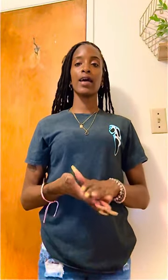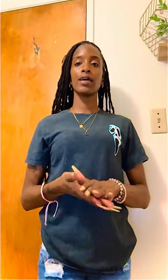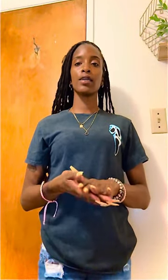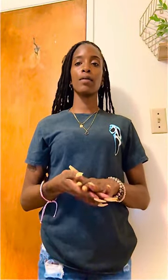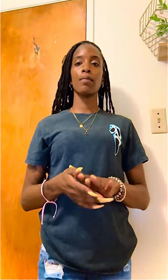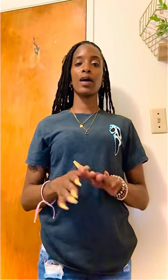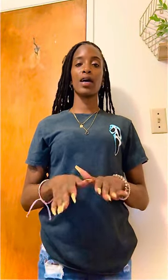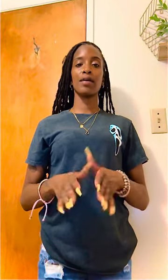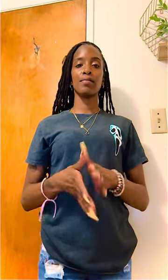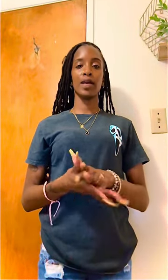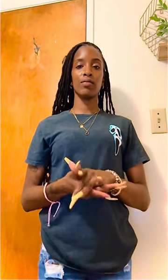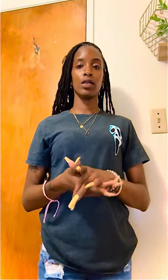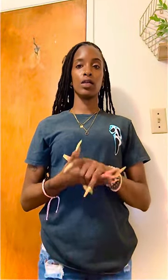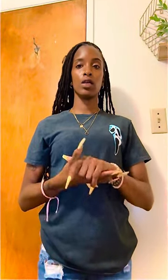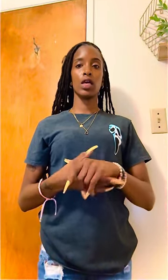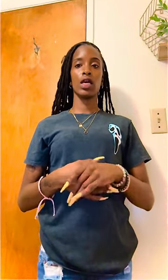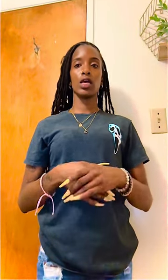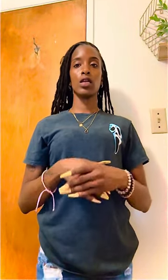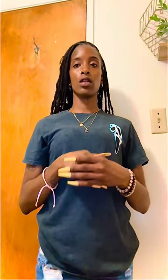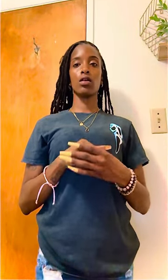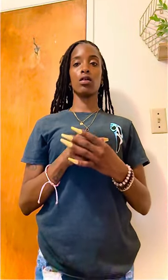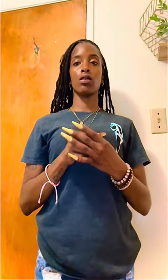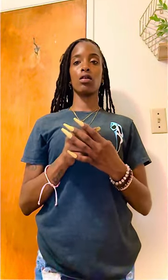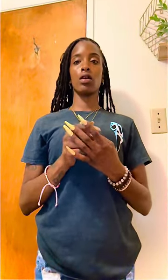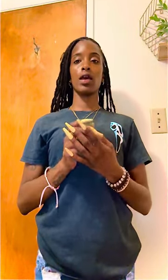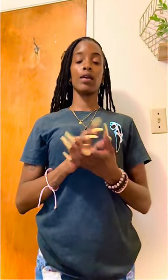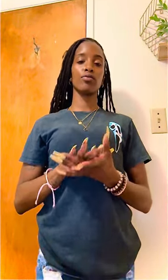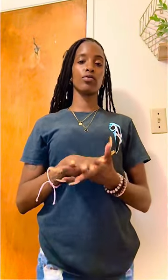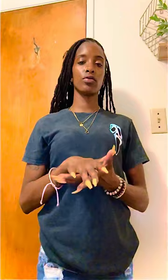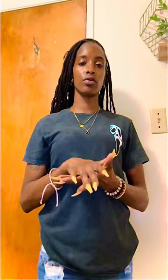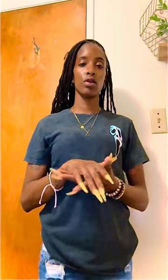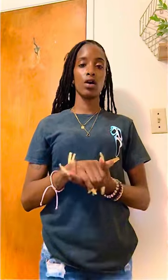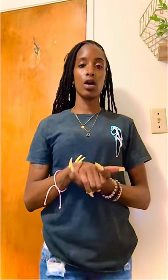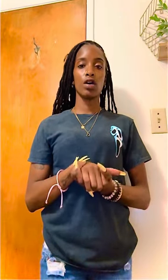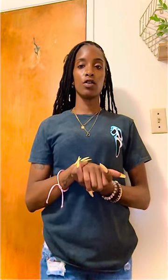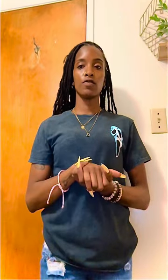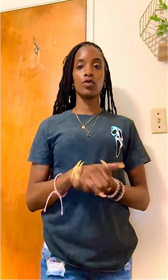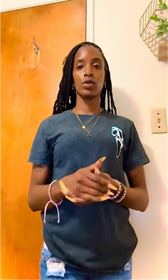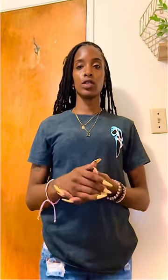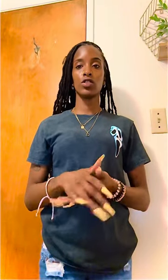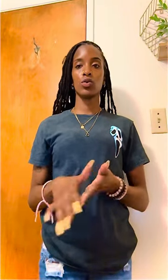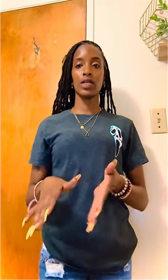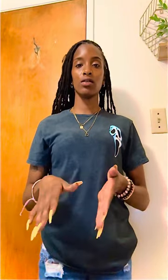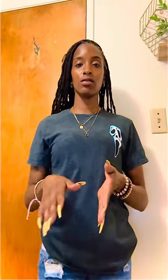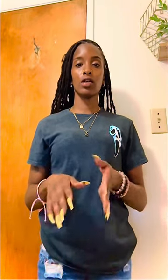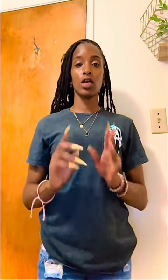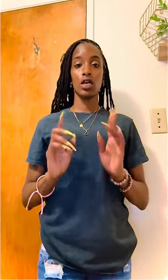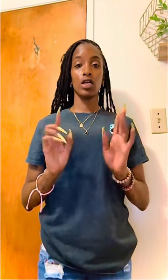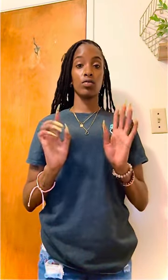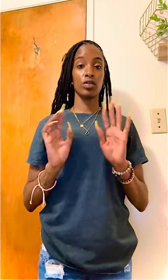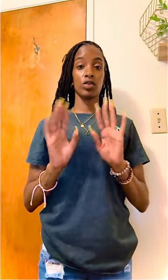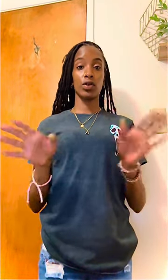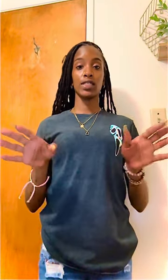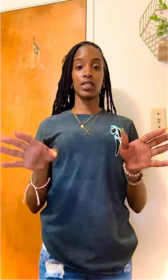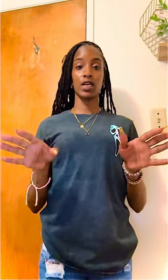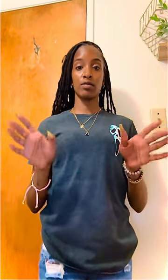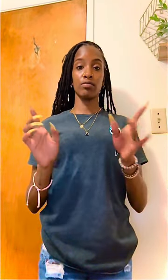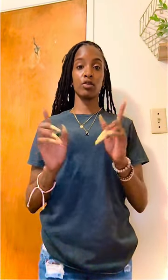had my baby in April of 2020. It was a crazy time,